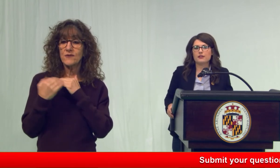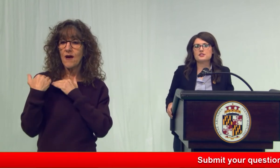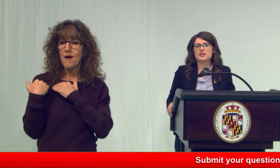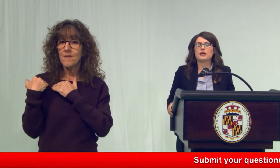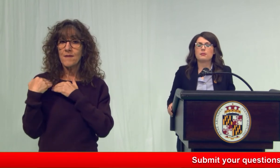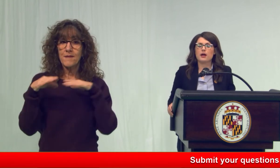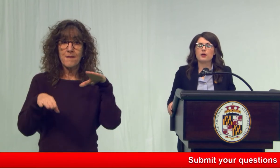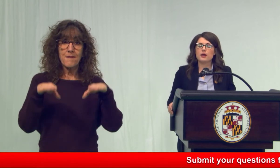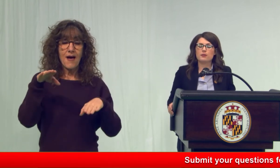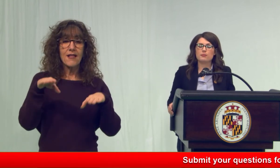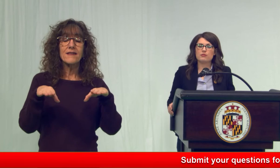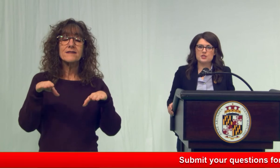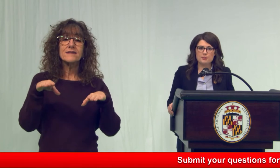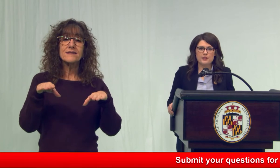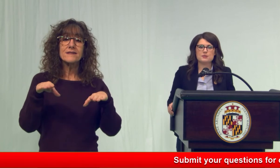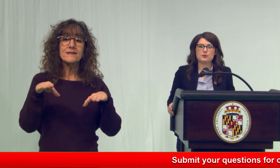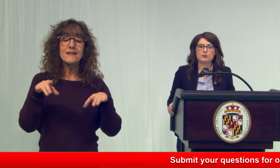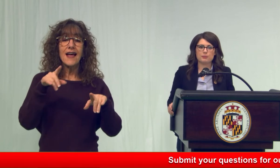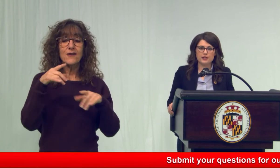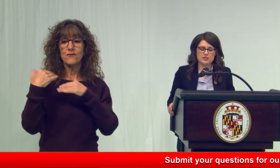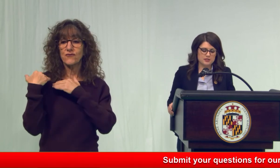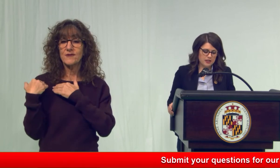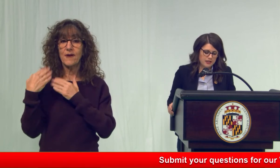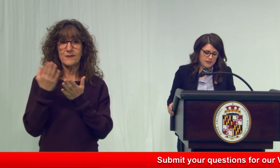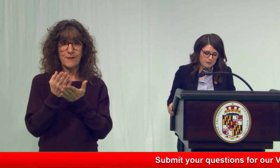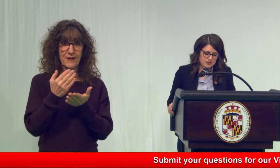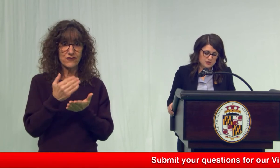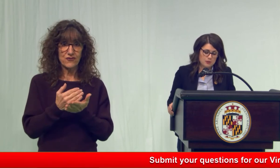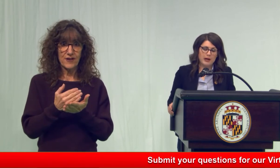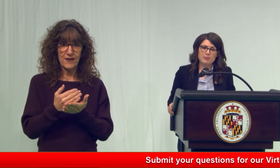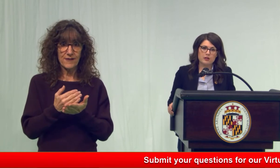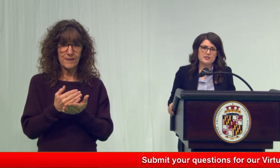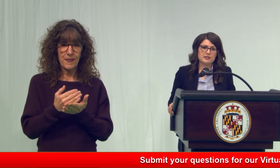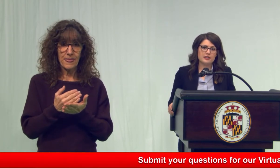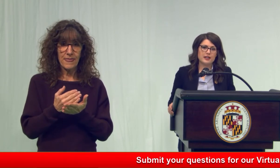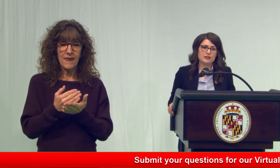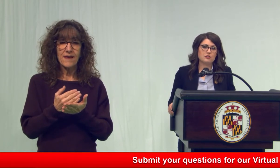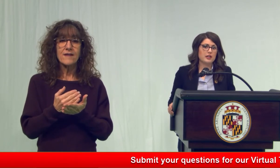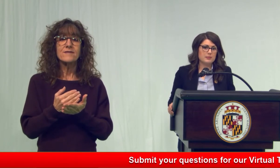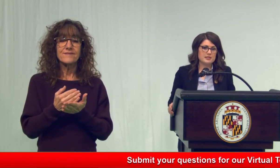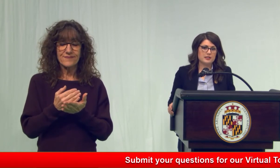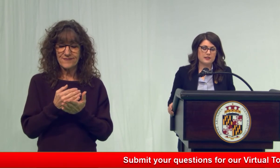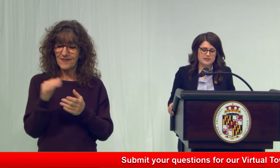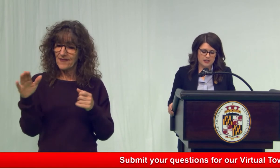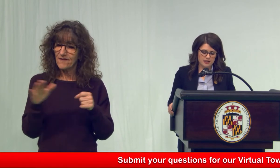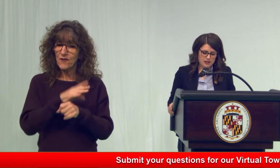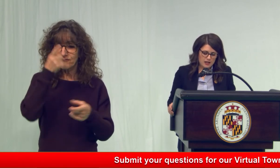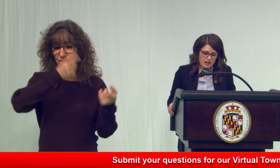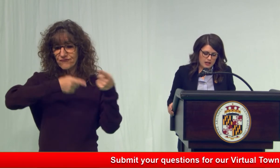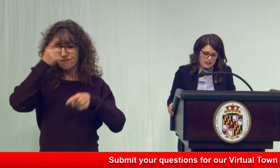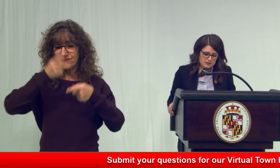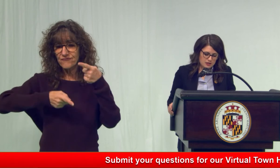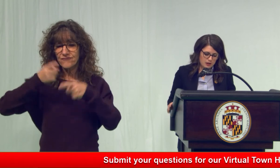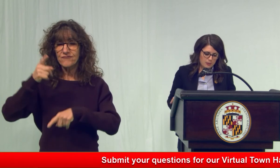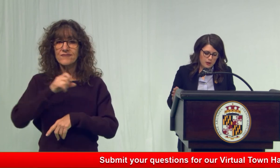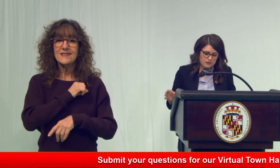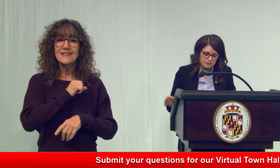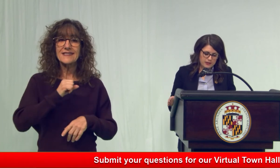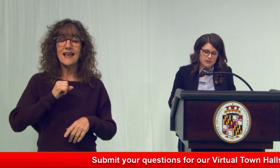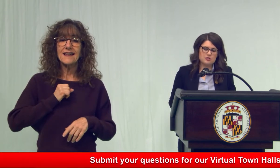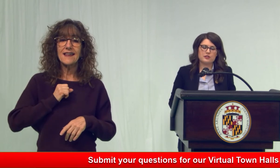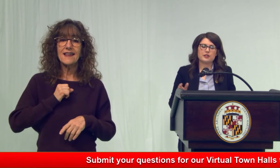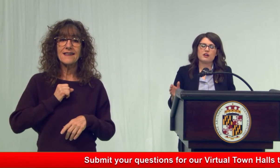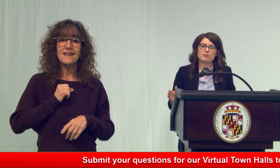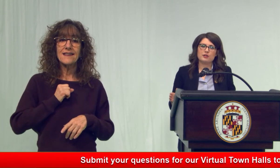a balanced and responsible budget. That was done so bipartisanly and unanimously in the Senate. And apart